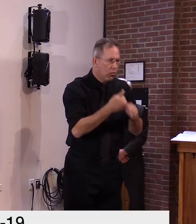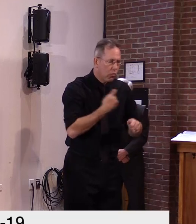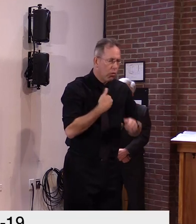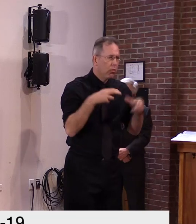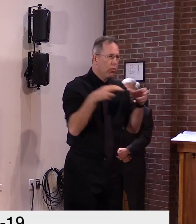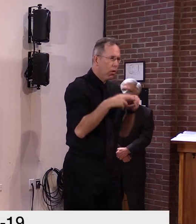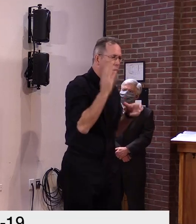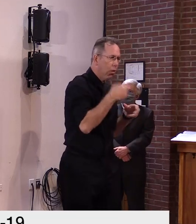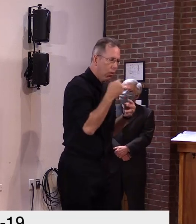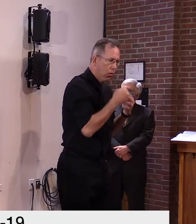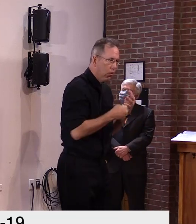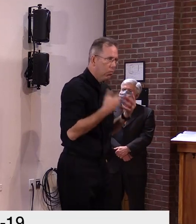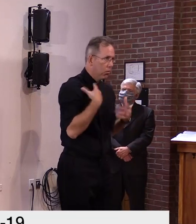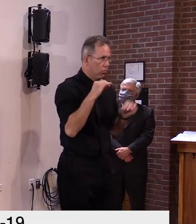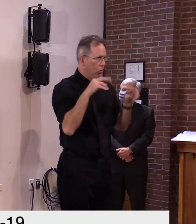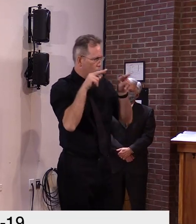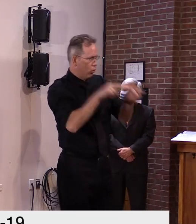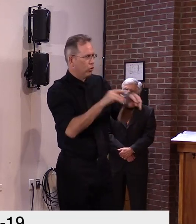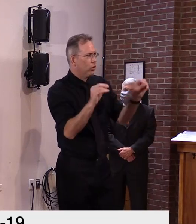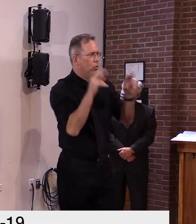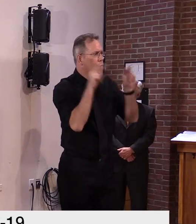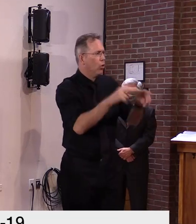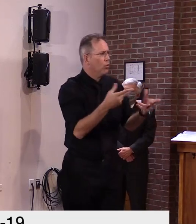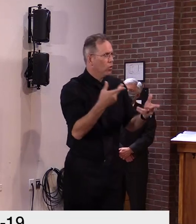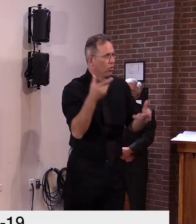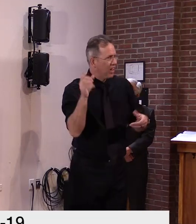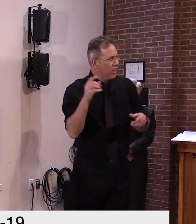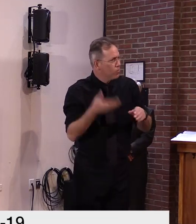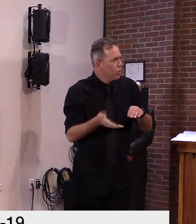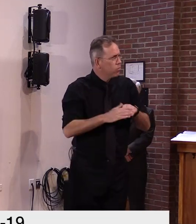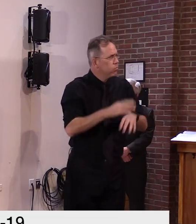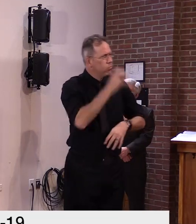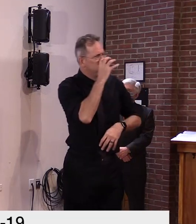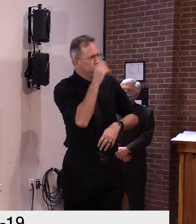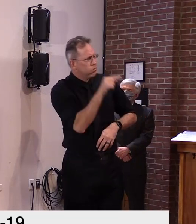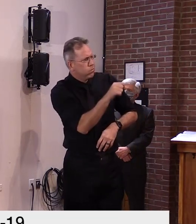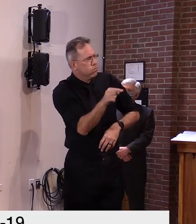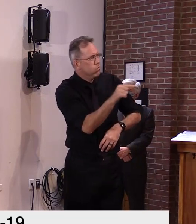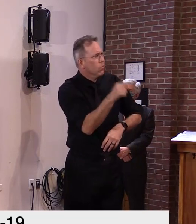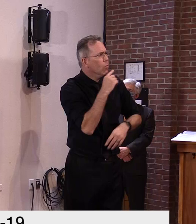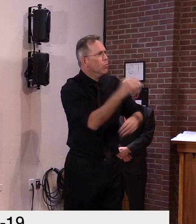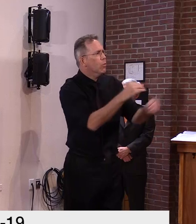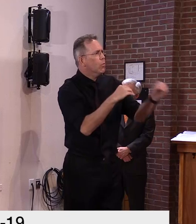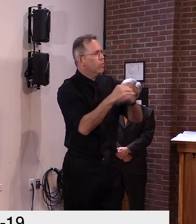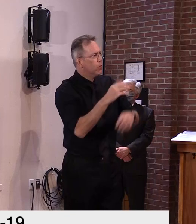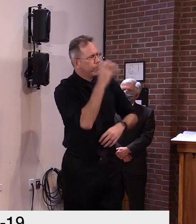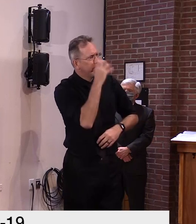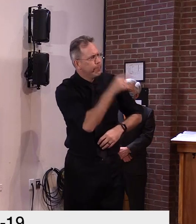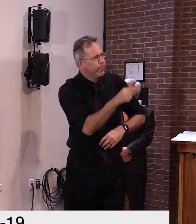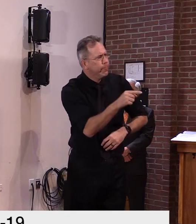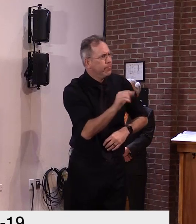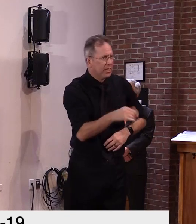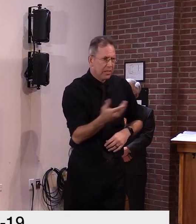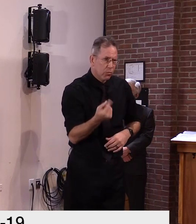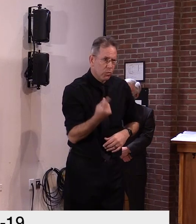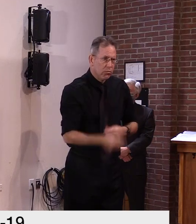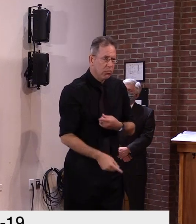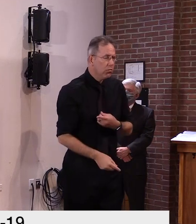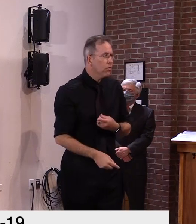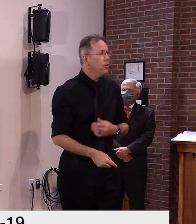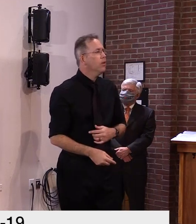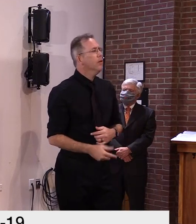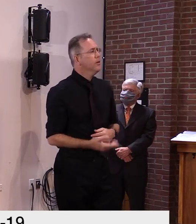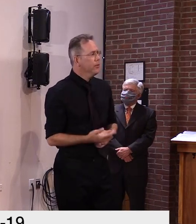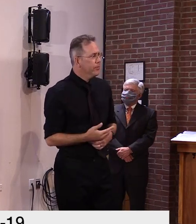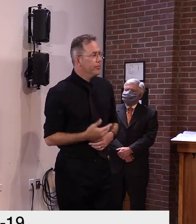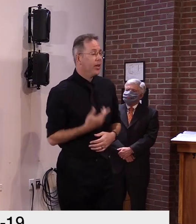blunt. We can't shut down our borders. We can't check papers as they come across the border. So we have to rely on some